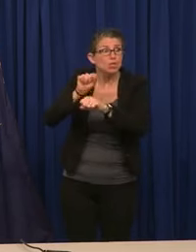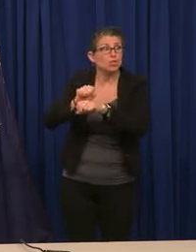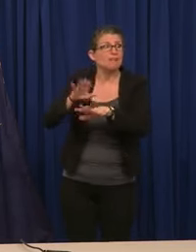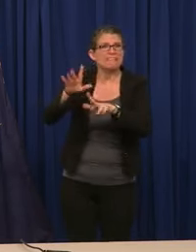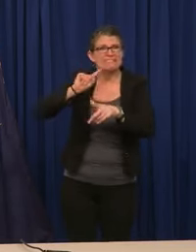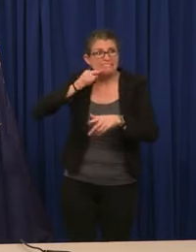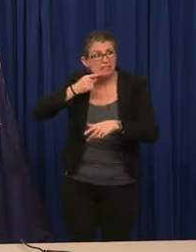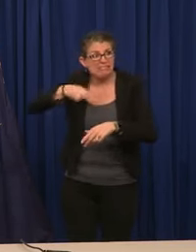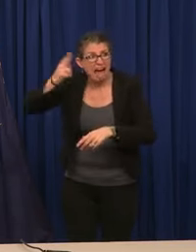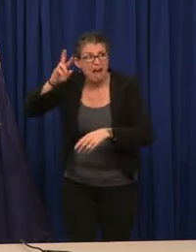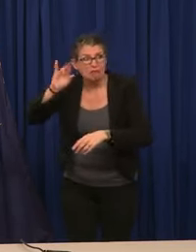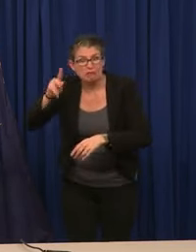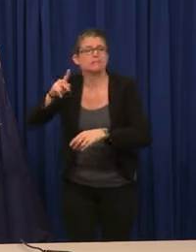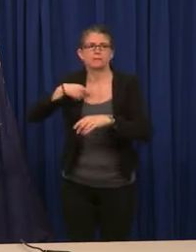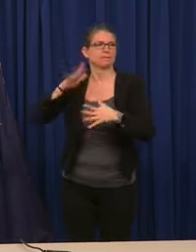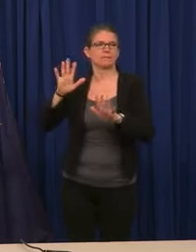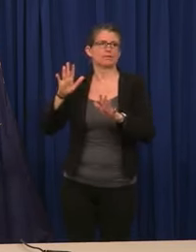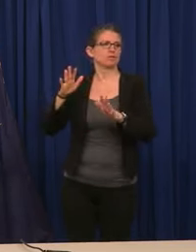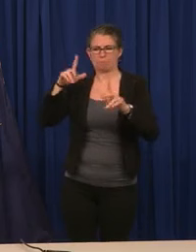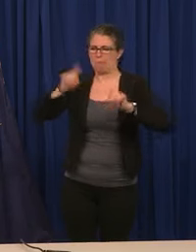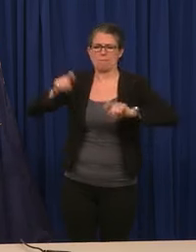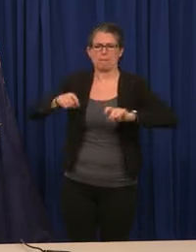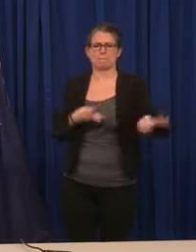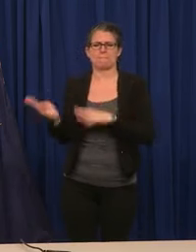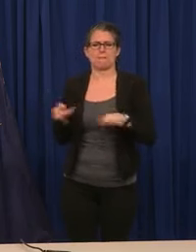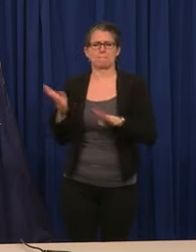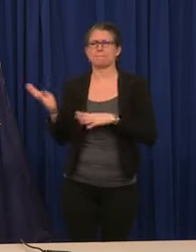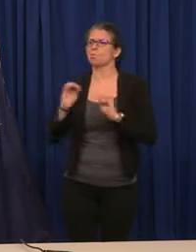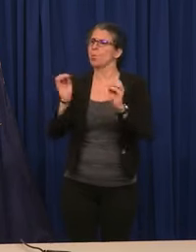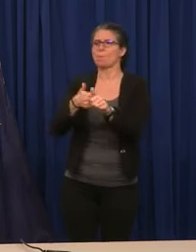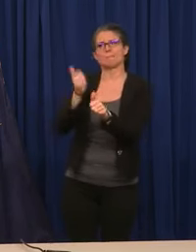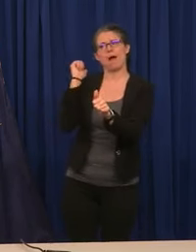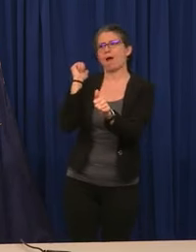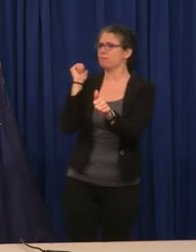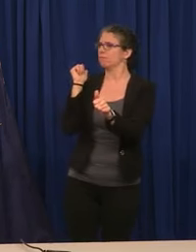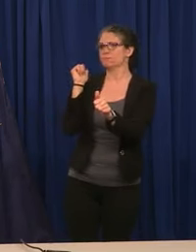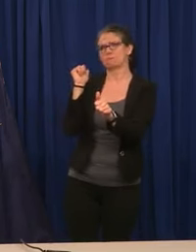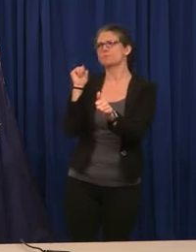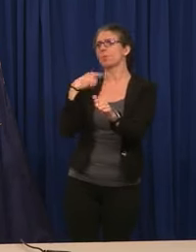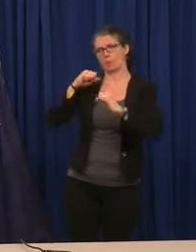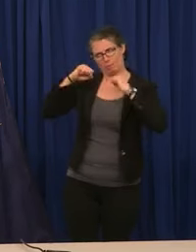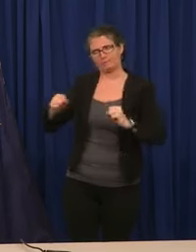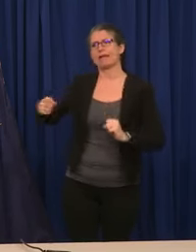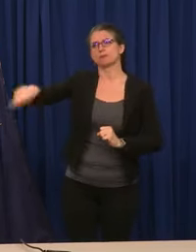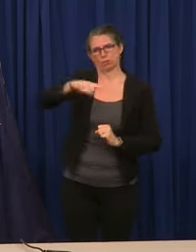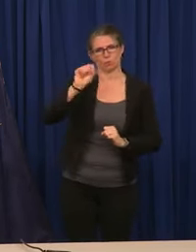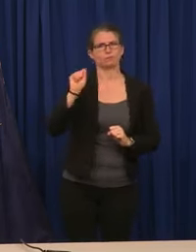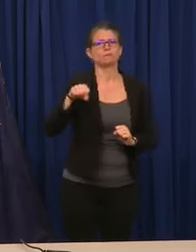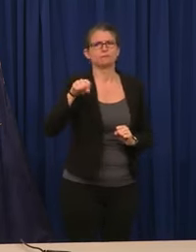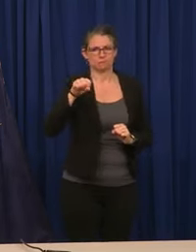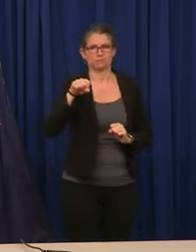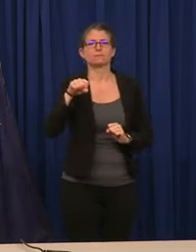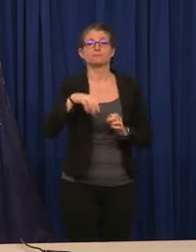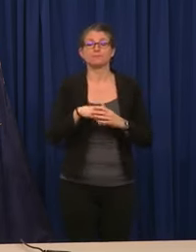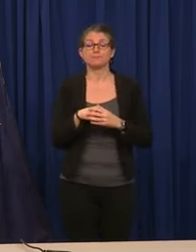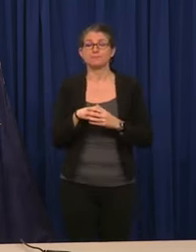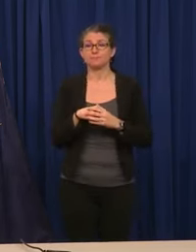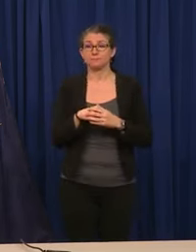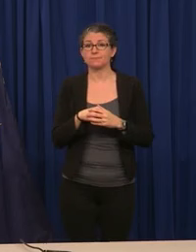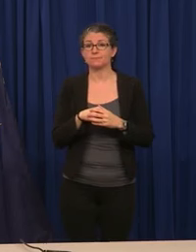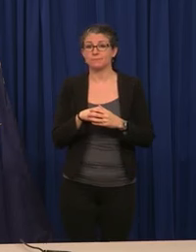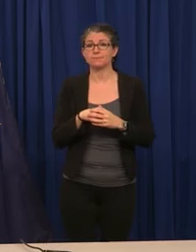laboratory became ill. We wanted to have practiced this process so that we've got a mechanism in place to keep testing going. Do